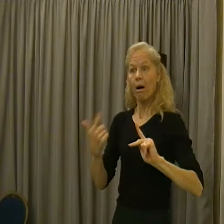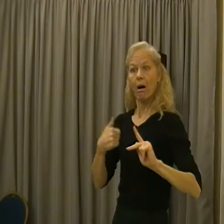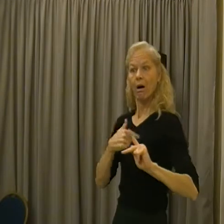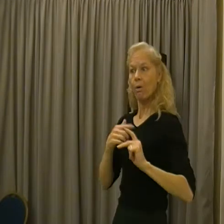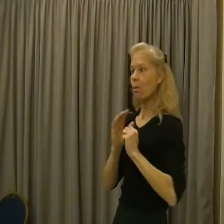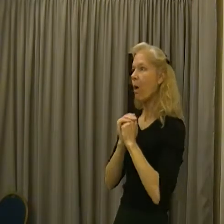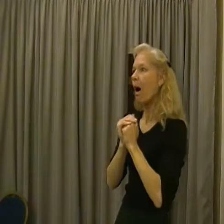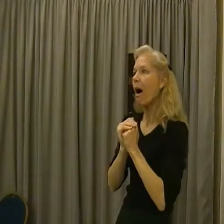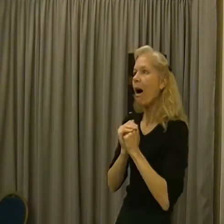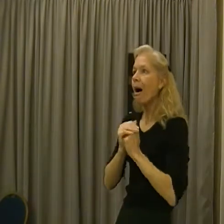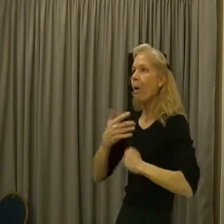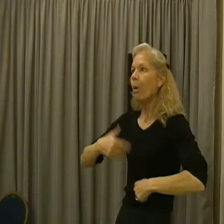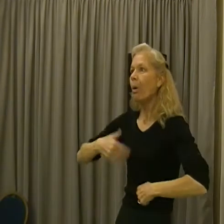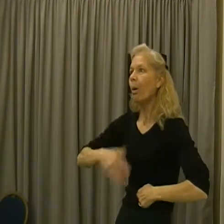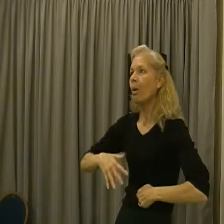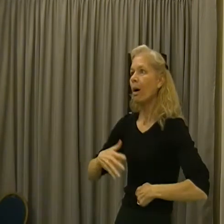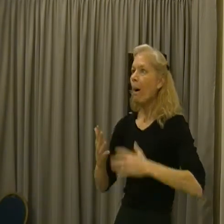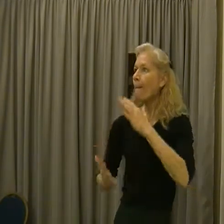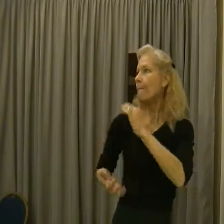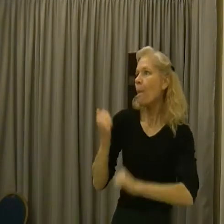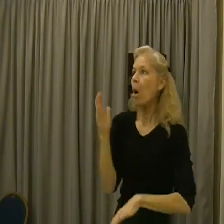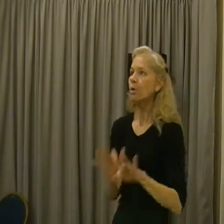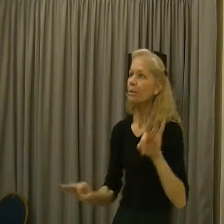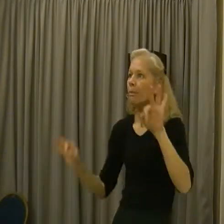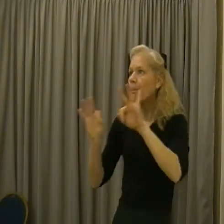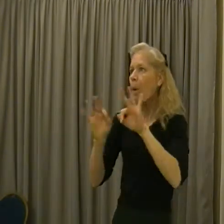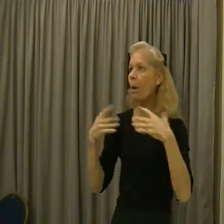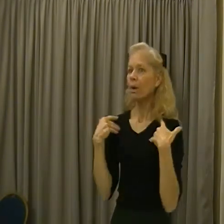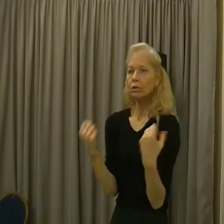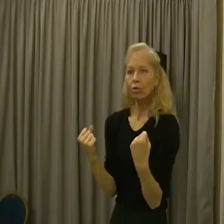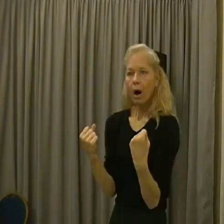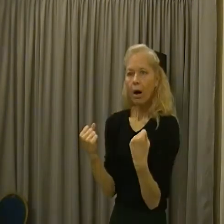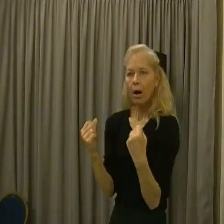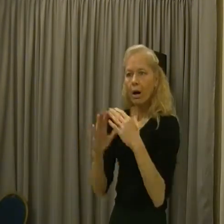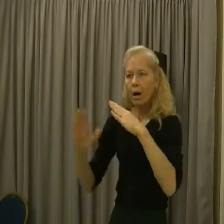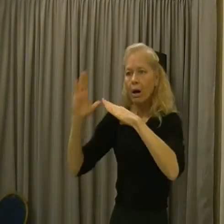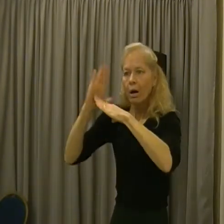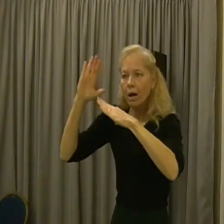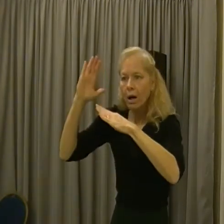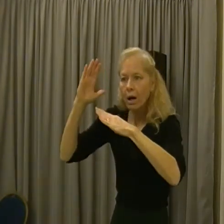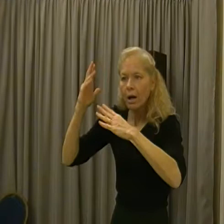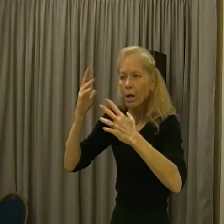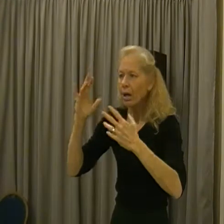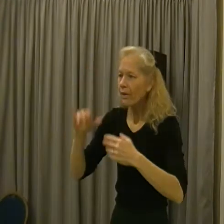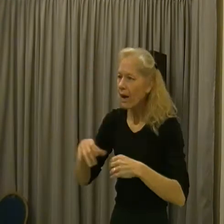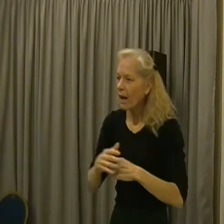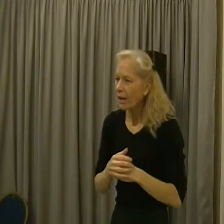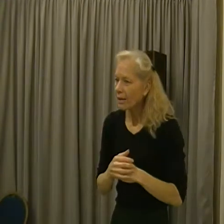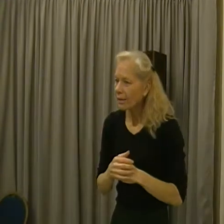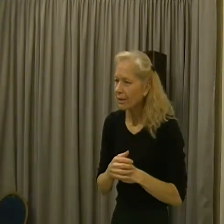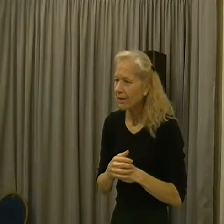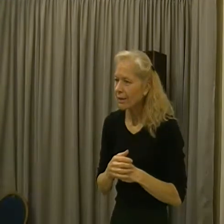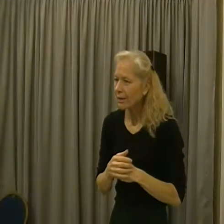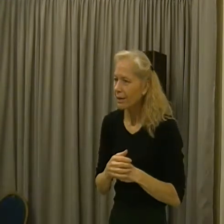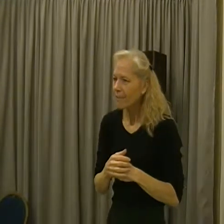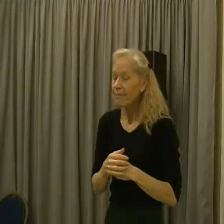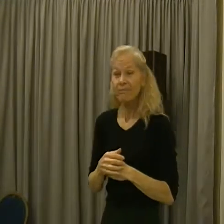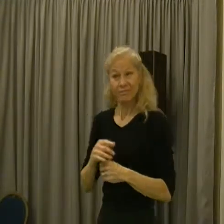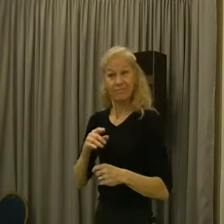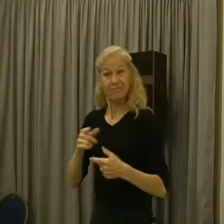And the young men who contended in the Grecian games gloried in their strength. So did their kinsfolk,